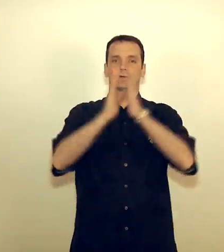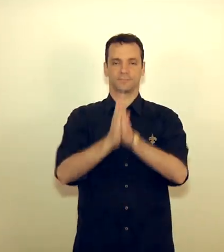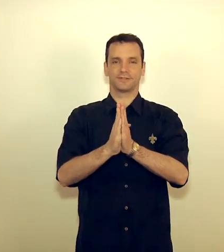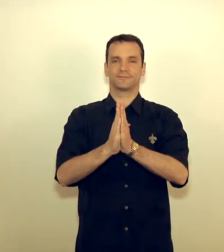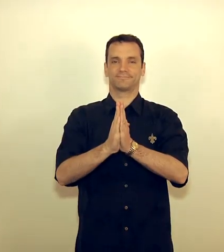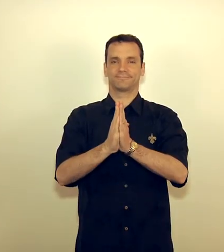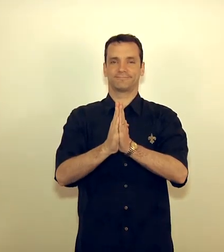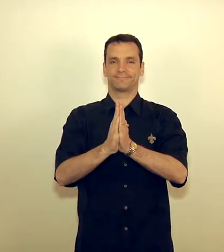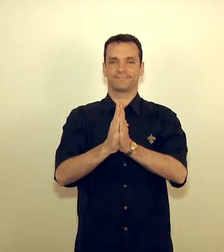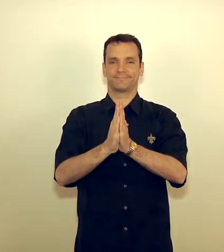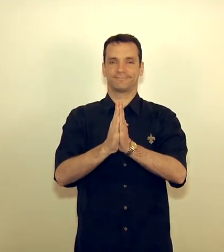Amen.